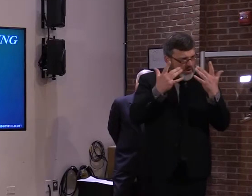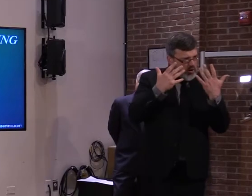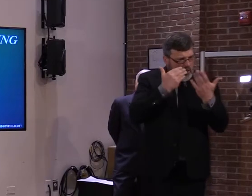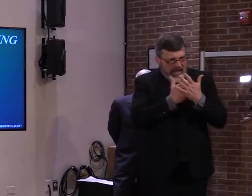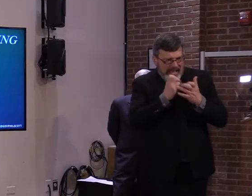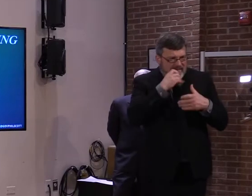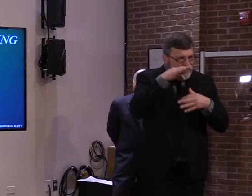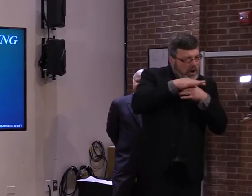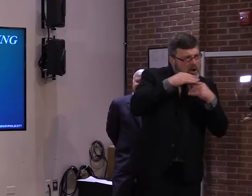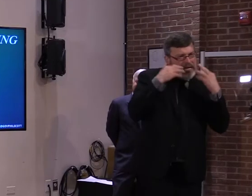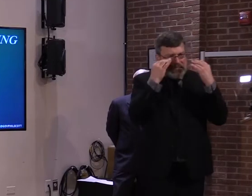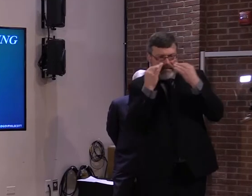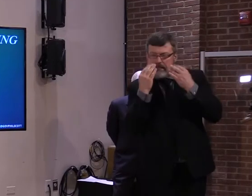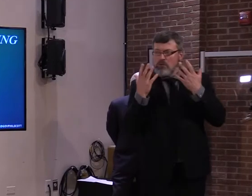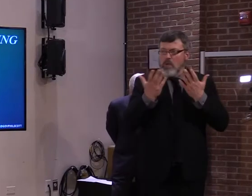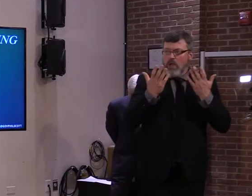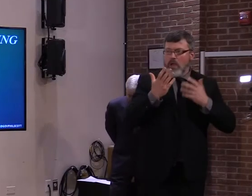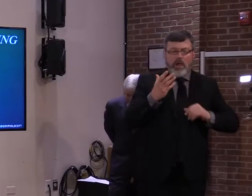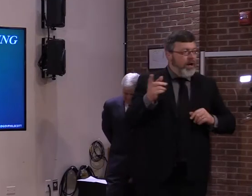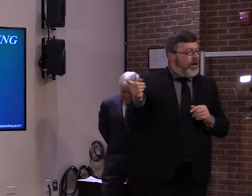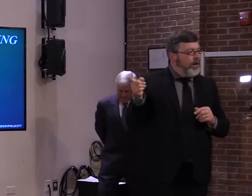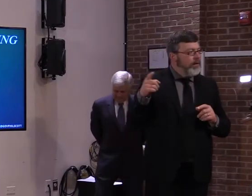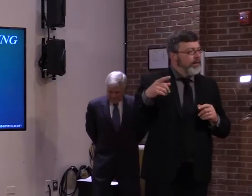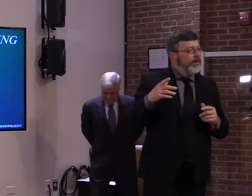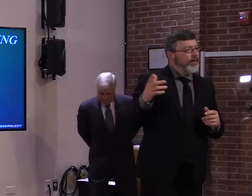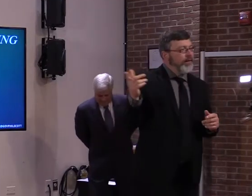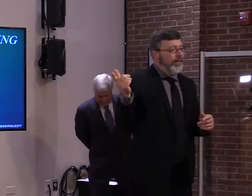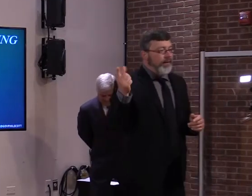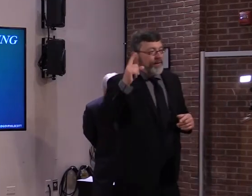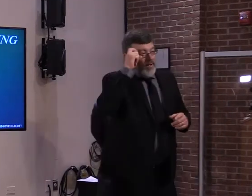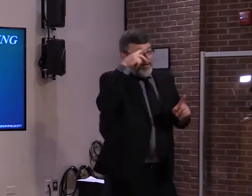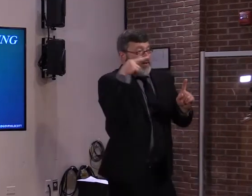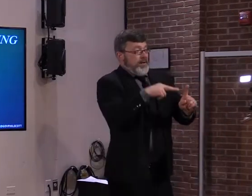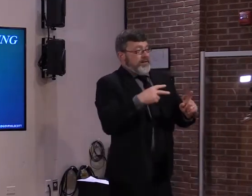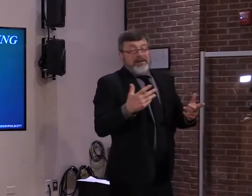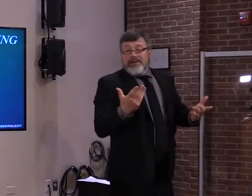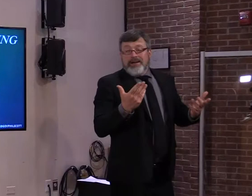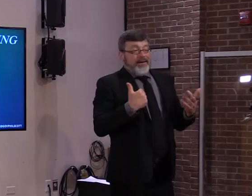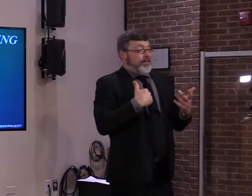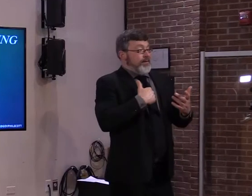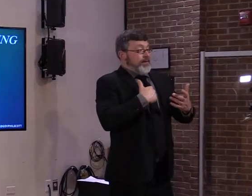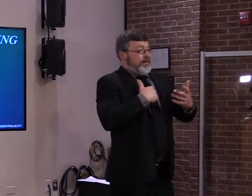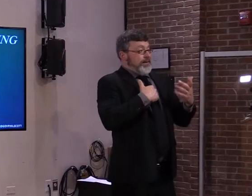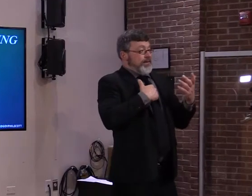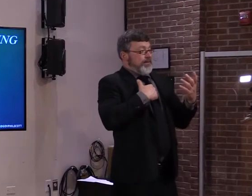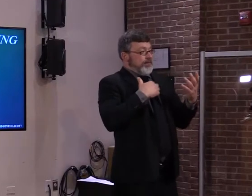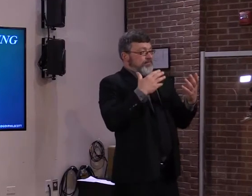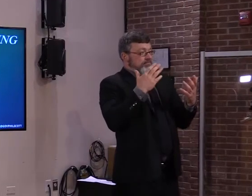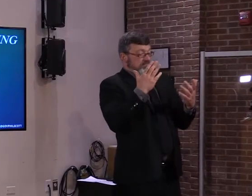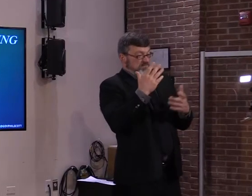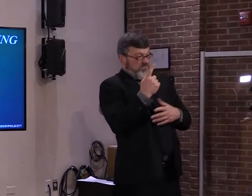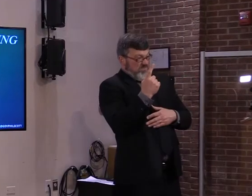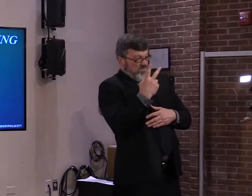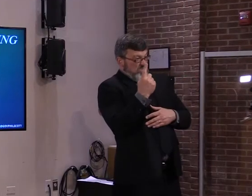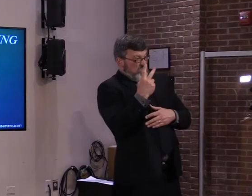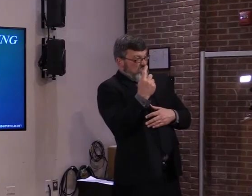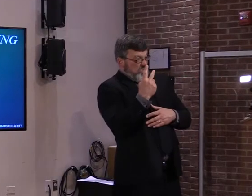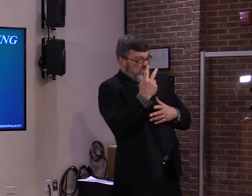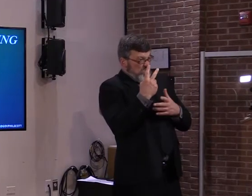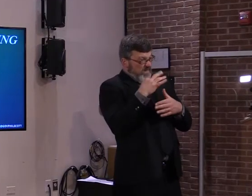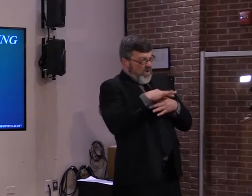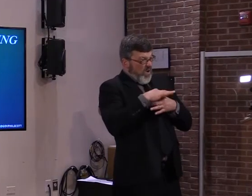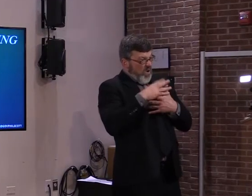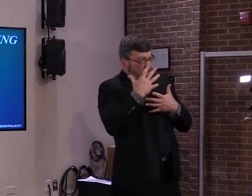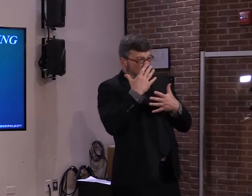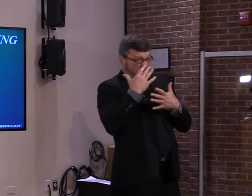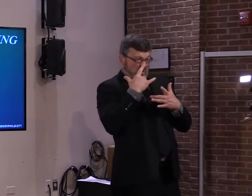that's what do you think on that? Yeah, again, I think it'll come down to one or two votes either way. And I'm hopeful that they will